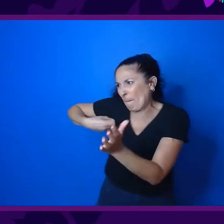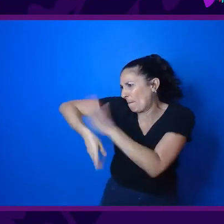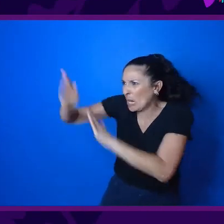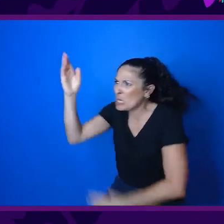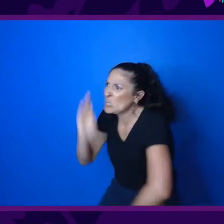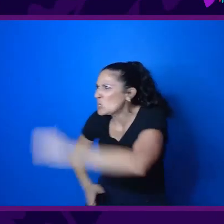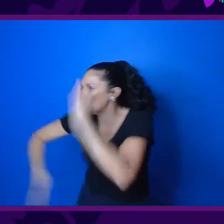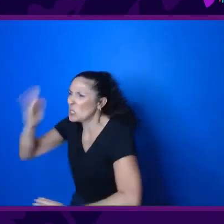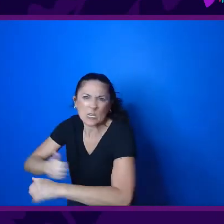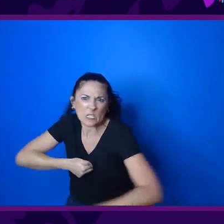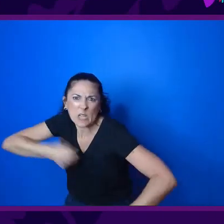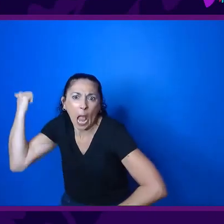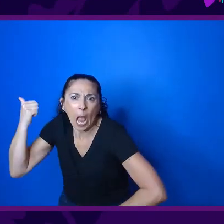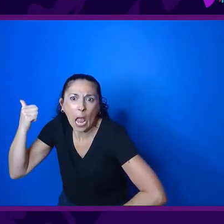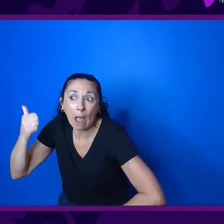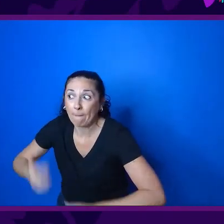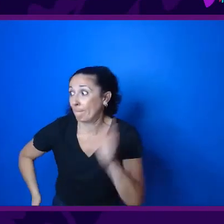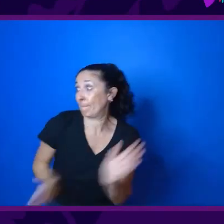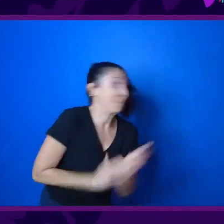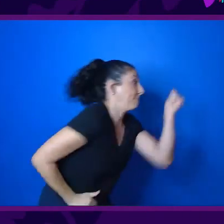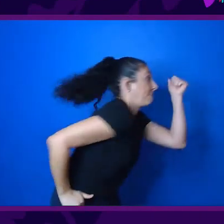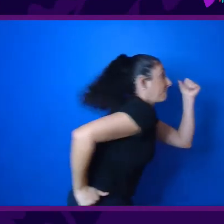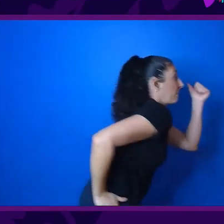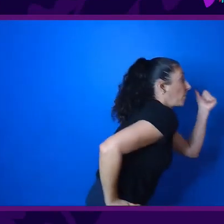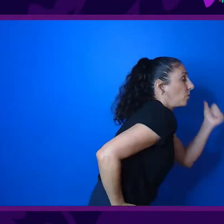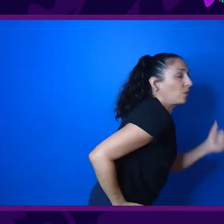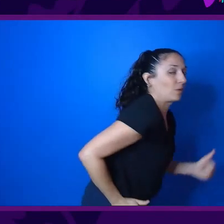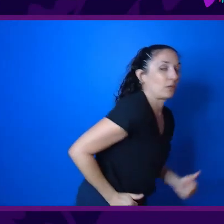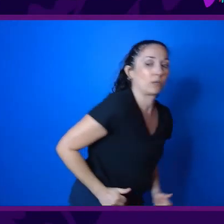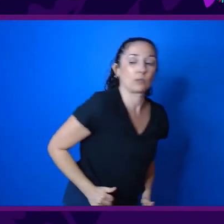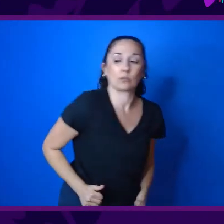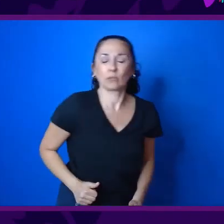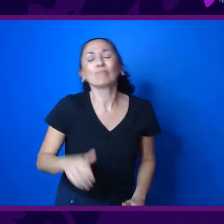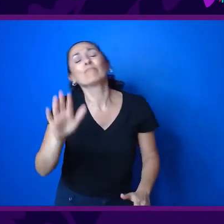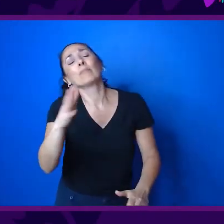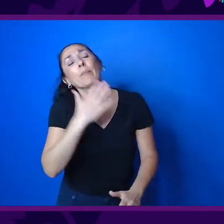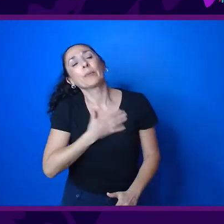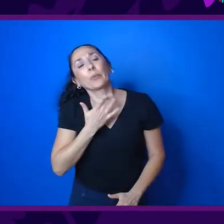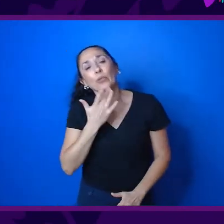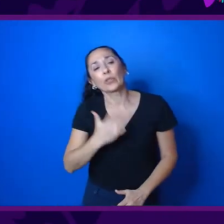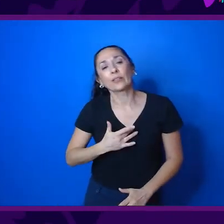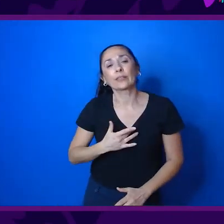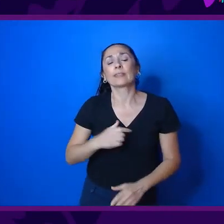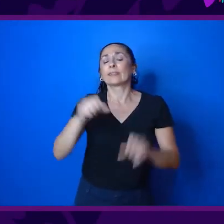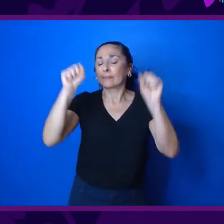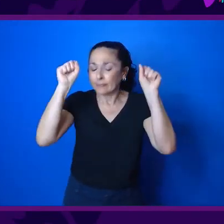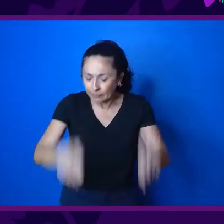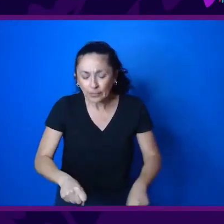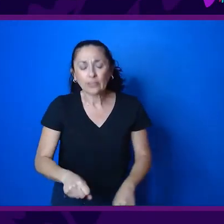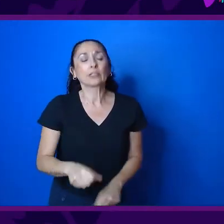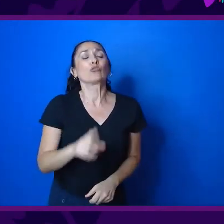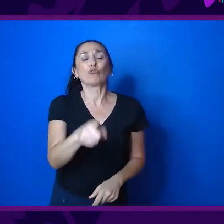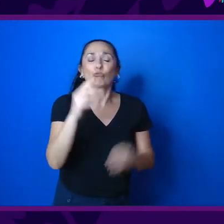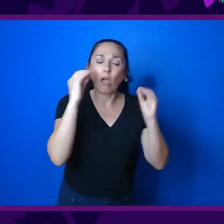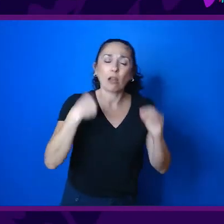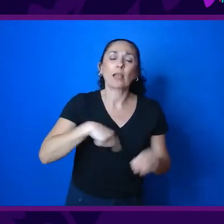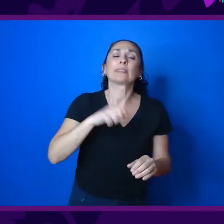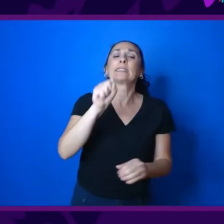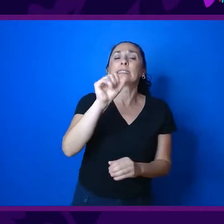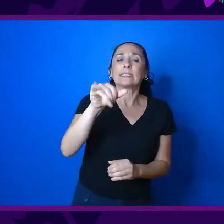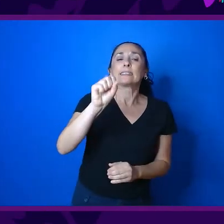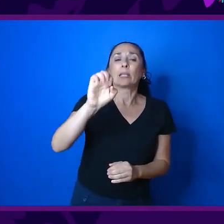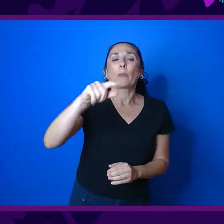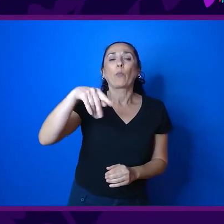out of their hands. Then I run. So happy birthday, Se Puede. You taught us that. I